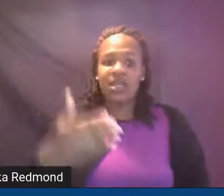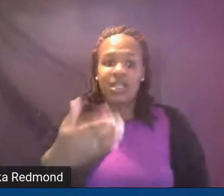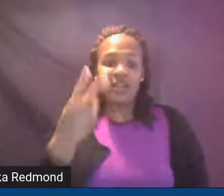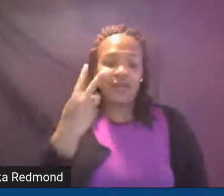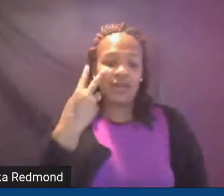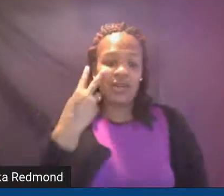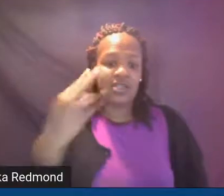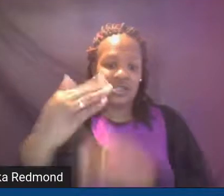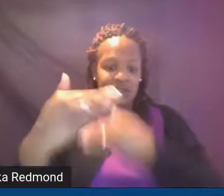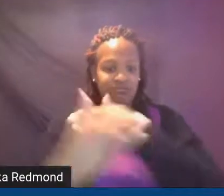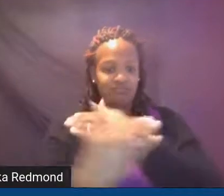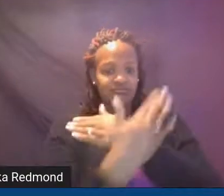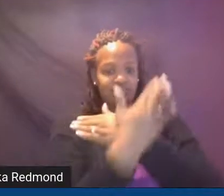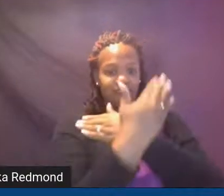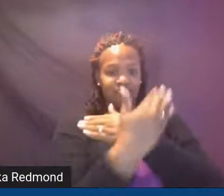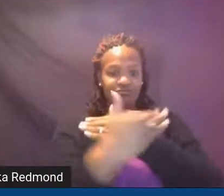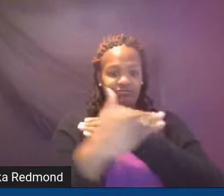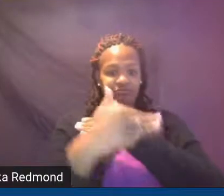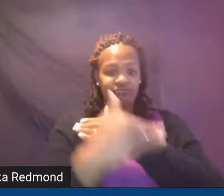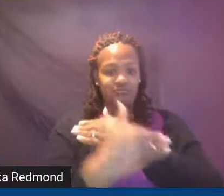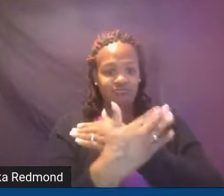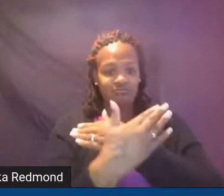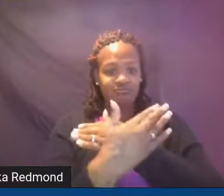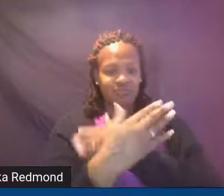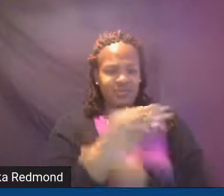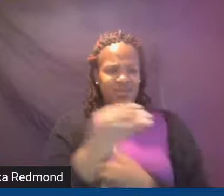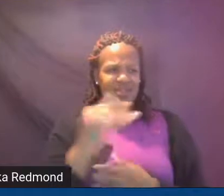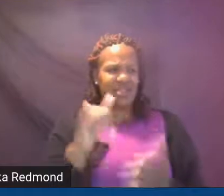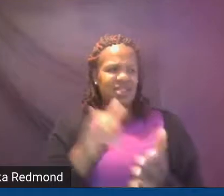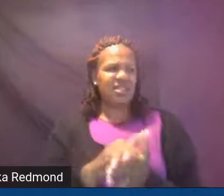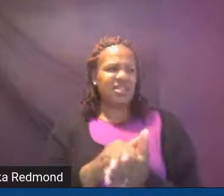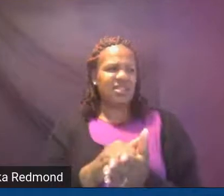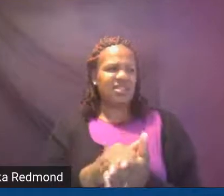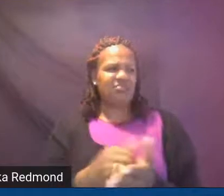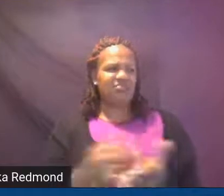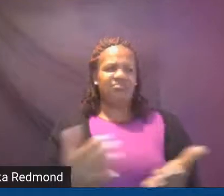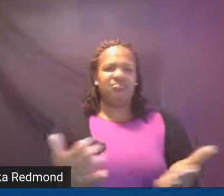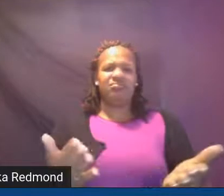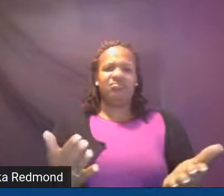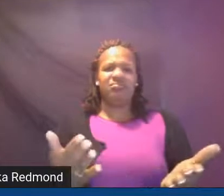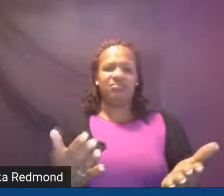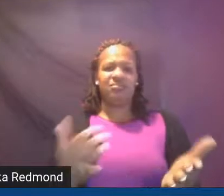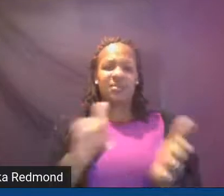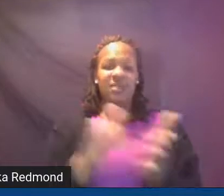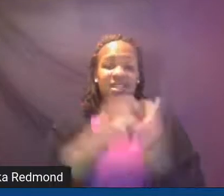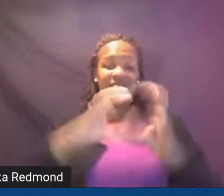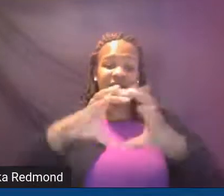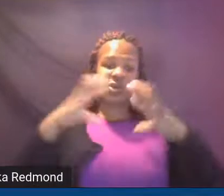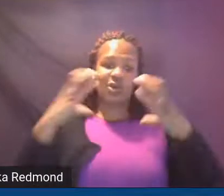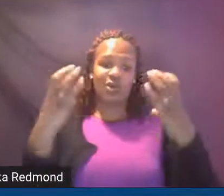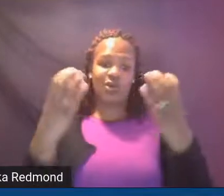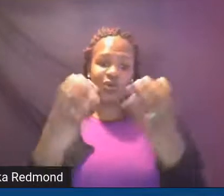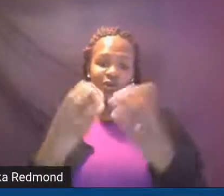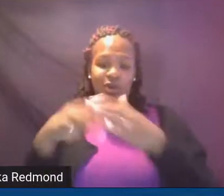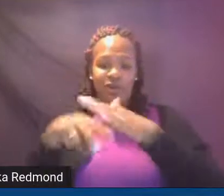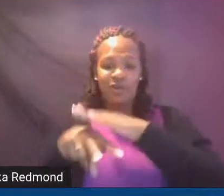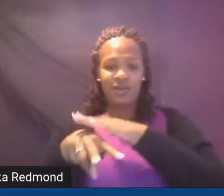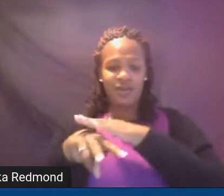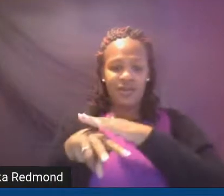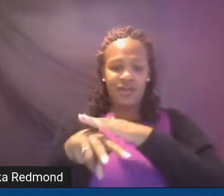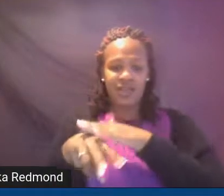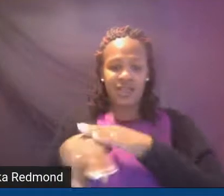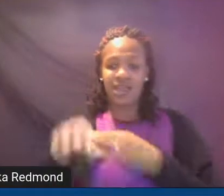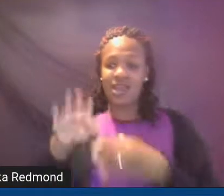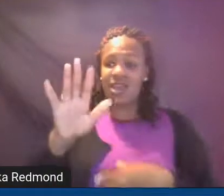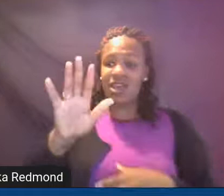And to me, that is a stark example of a worldview. That creates a worldview. Your mm-hmm. possibilities are limited. Your perspective is